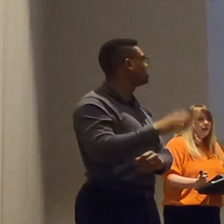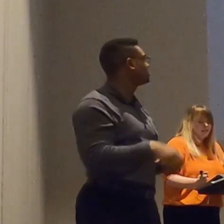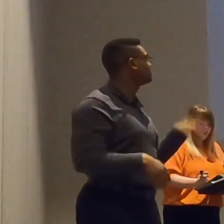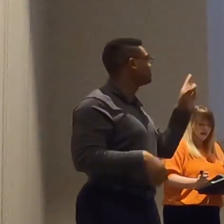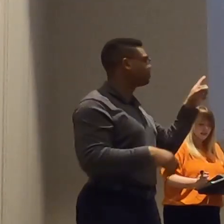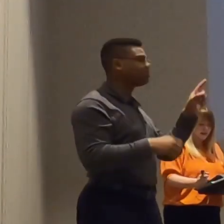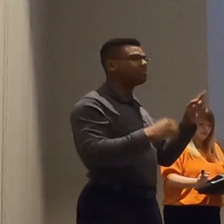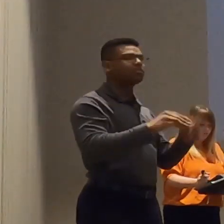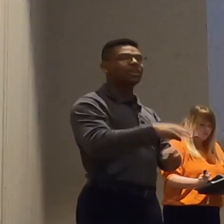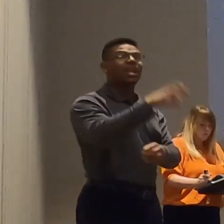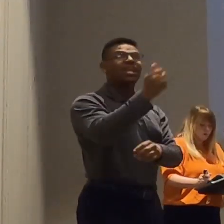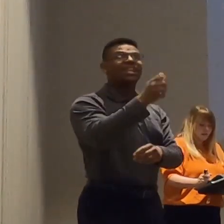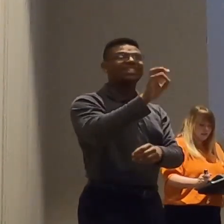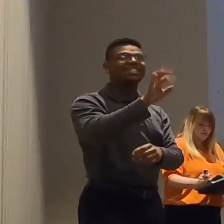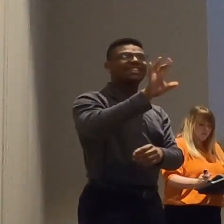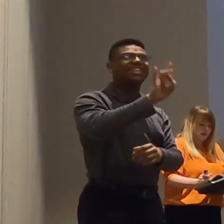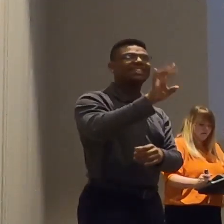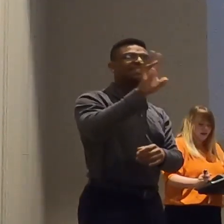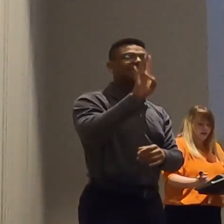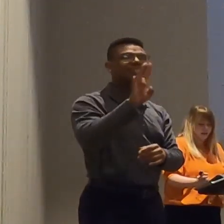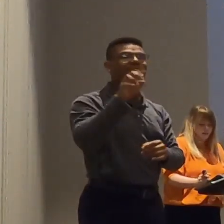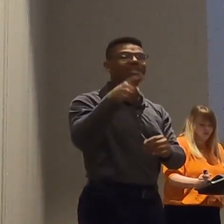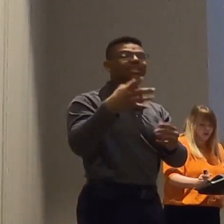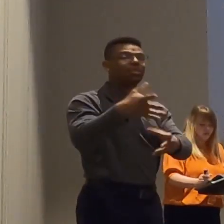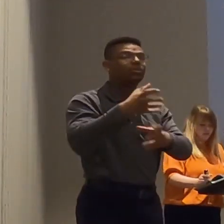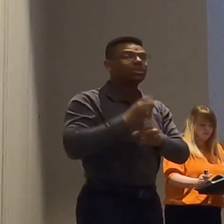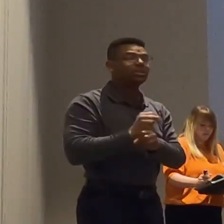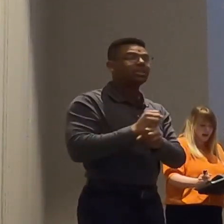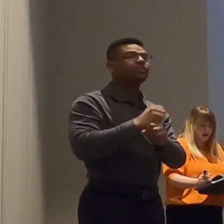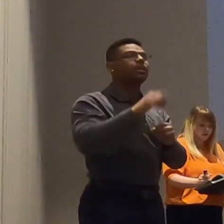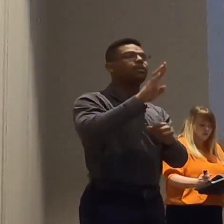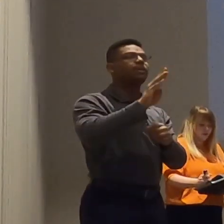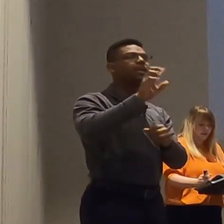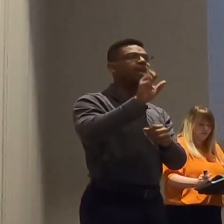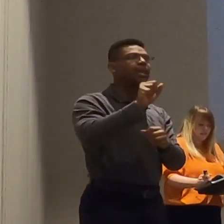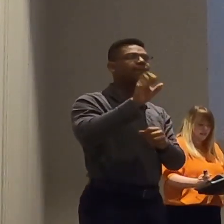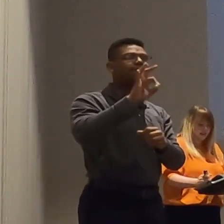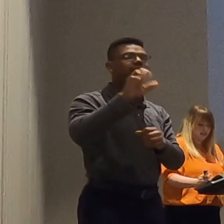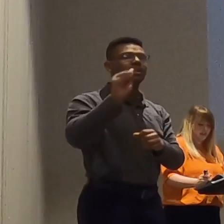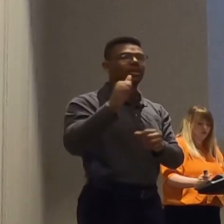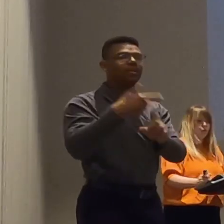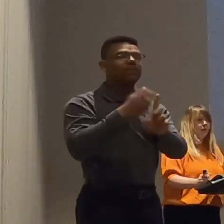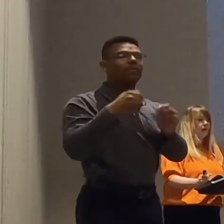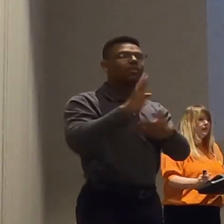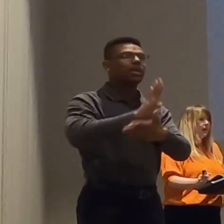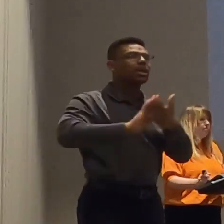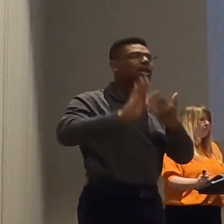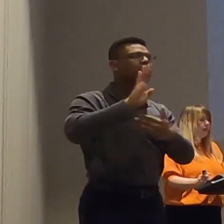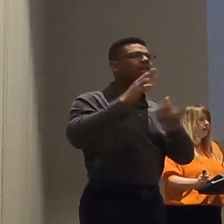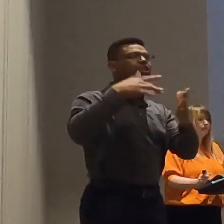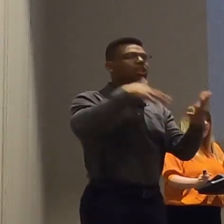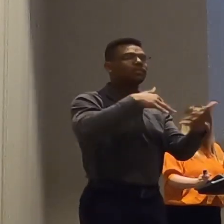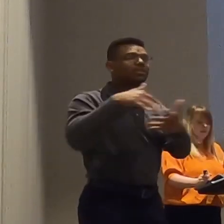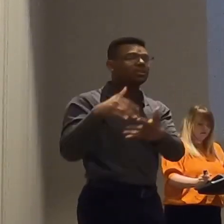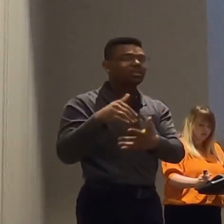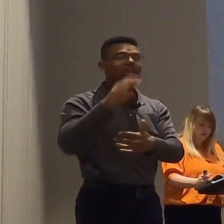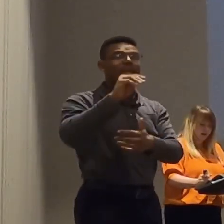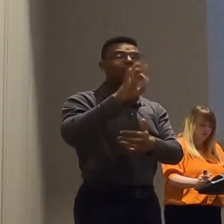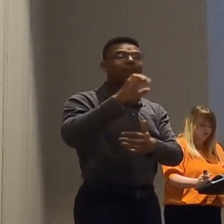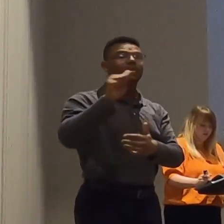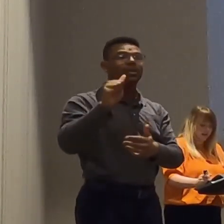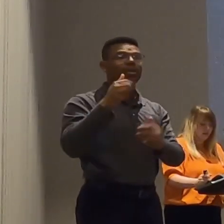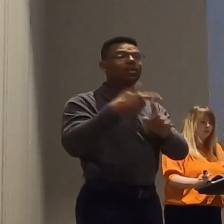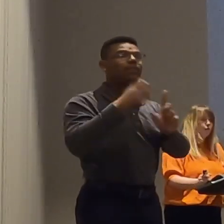Born in 1987, Moore received a BFA in illustration from the College of Creative Studies in Detroit and an MFA in painting